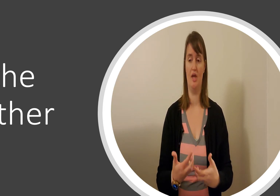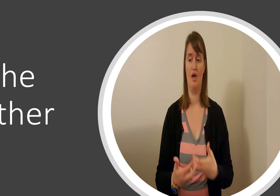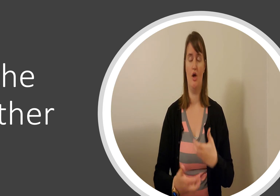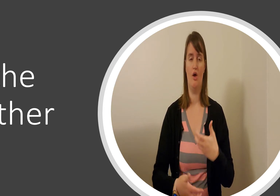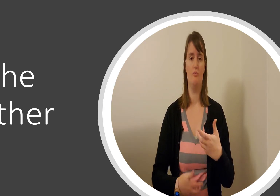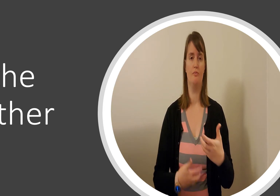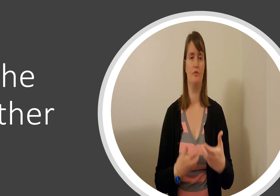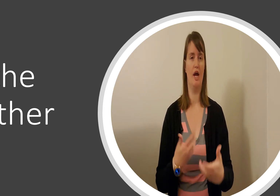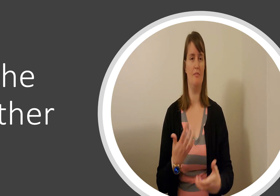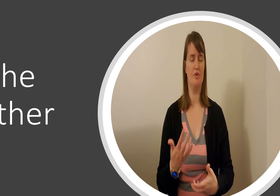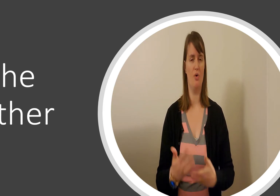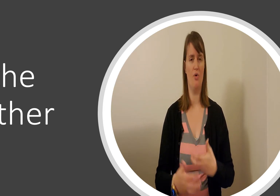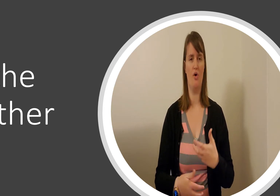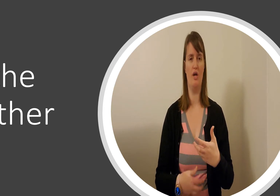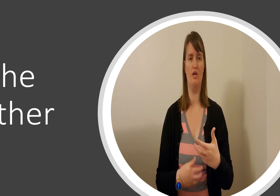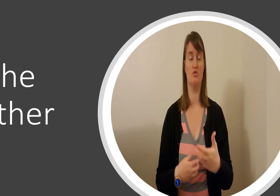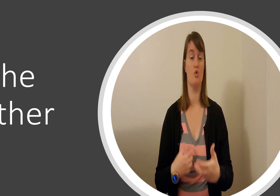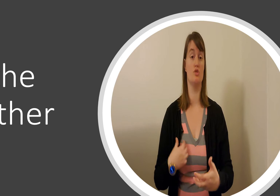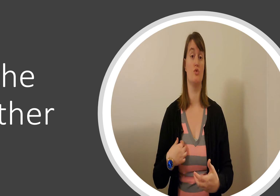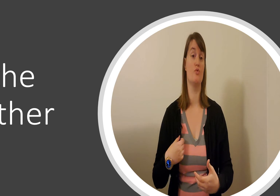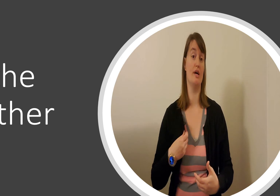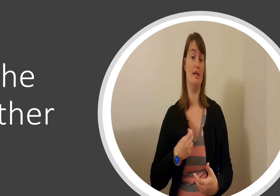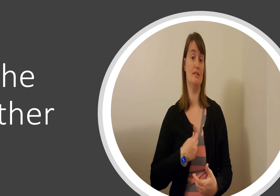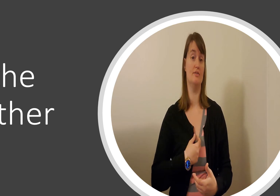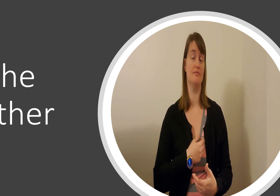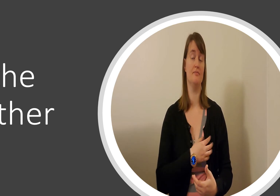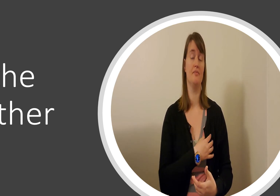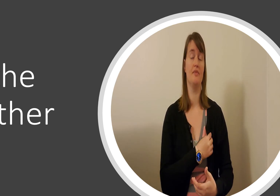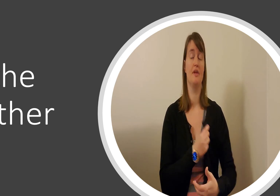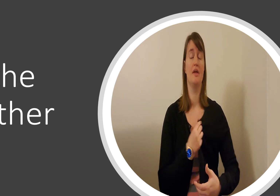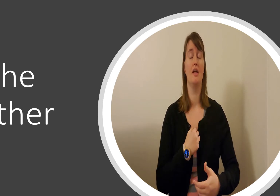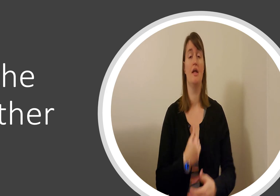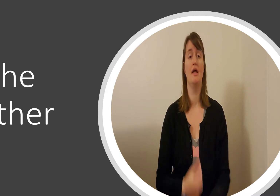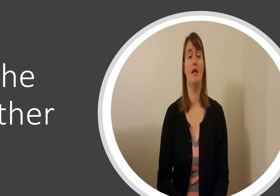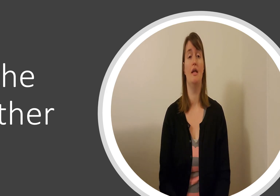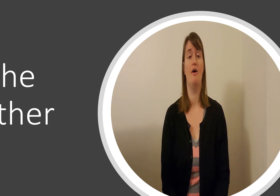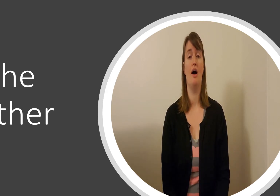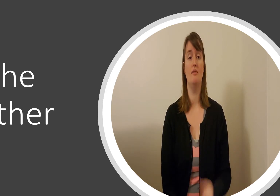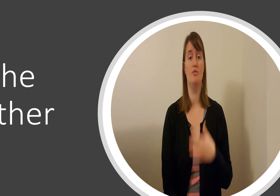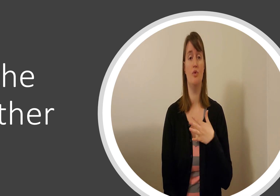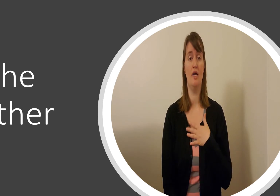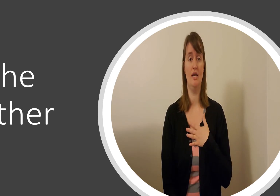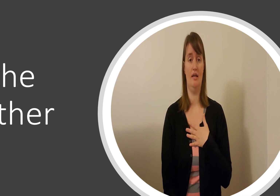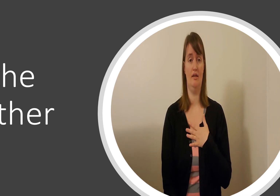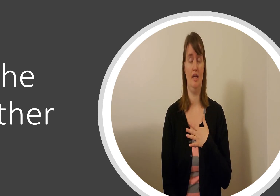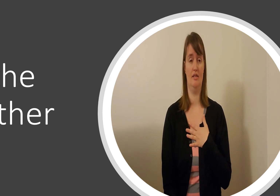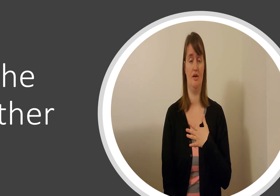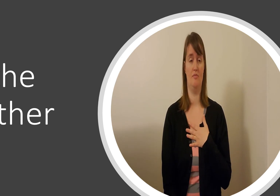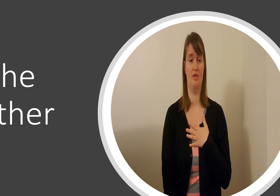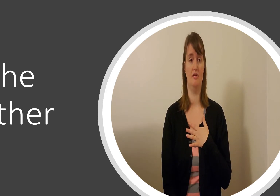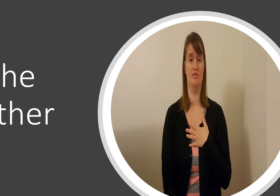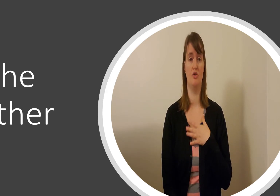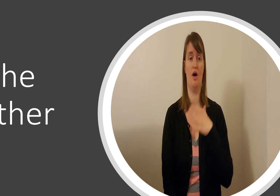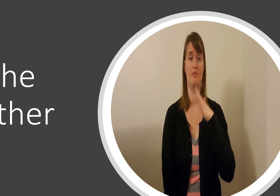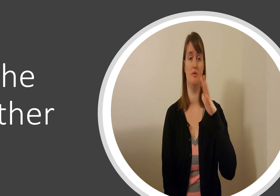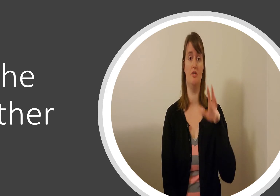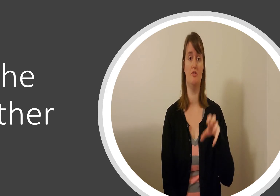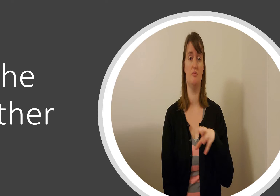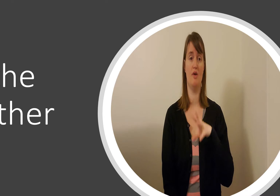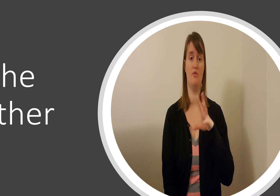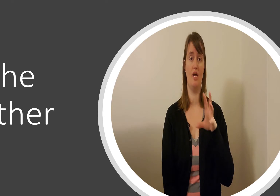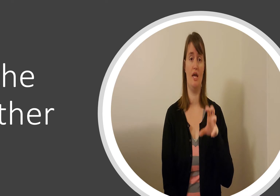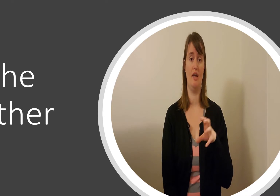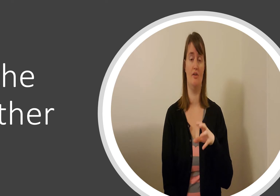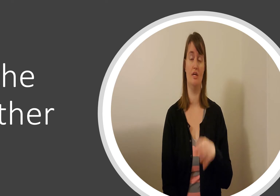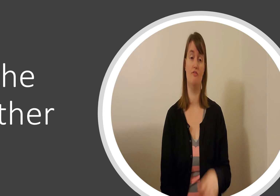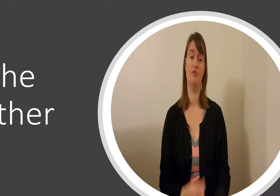to grab toys or to write. Now I'm right hand dominant, so I'm going to be using